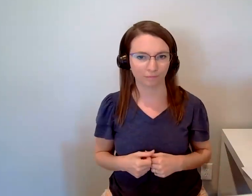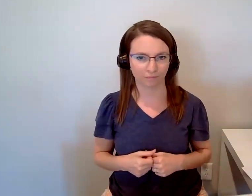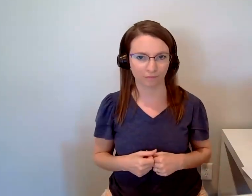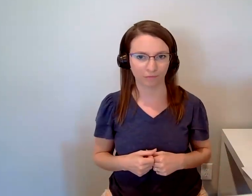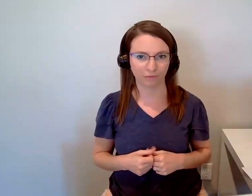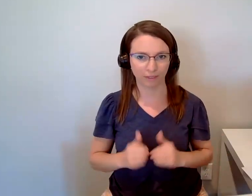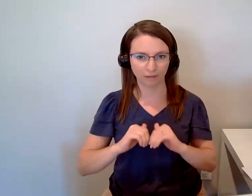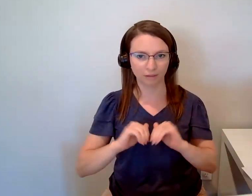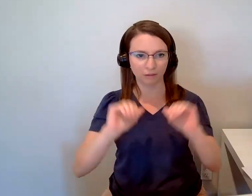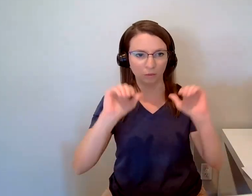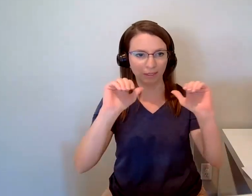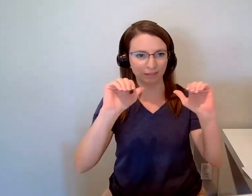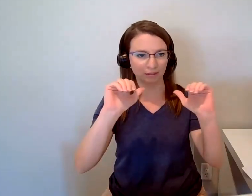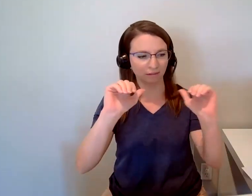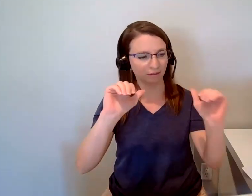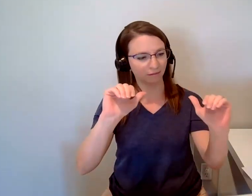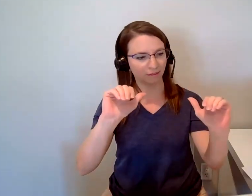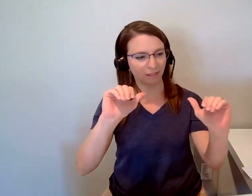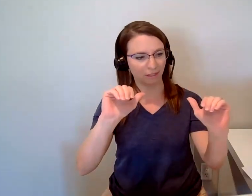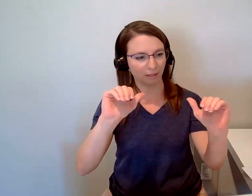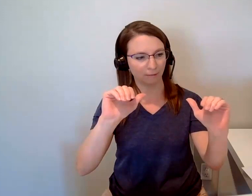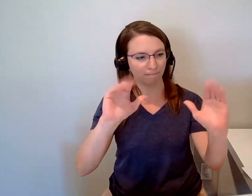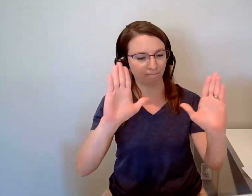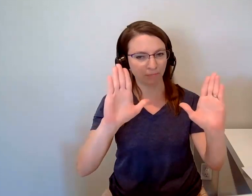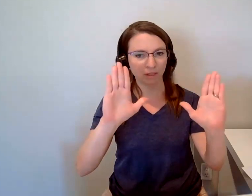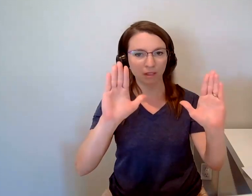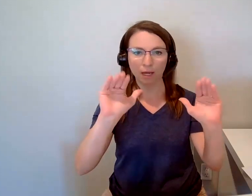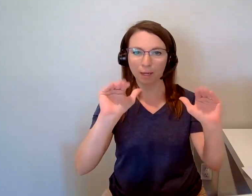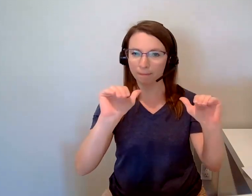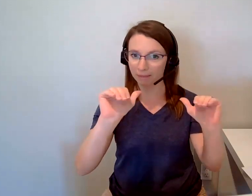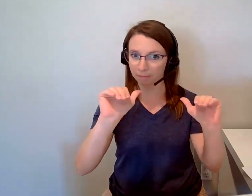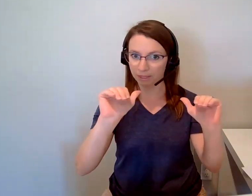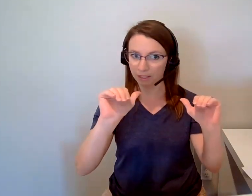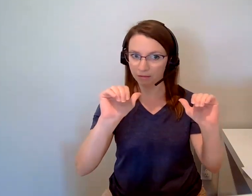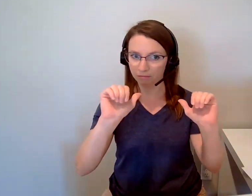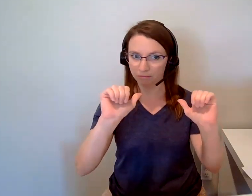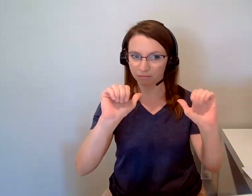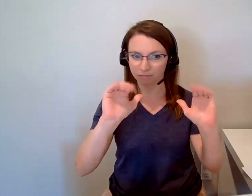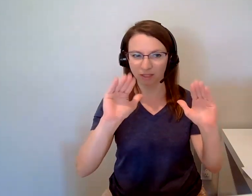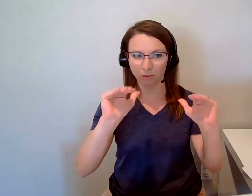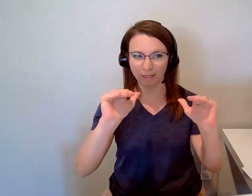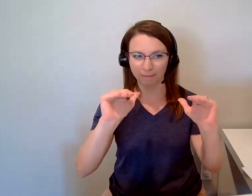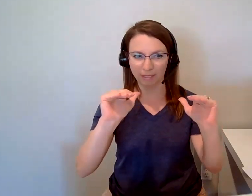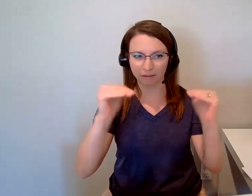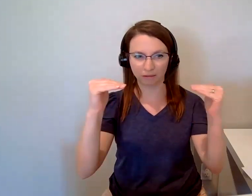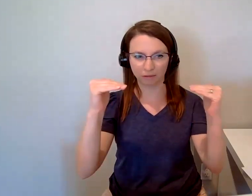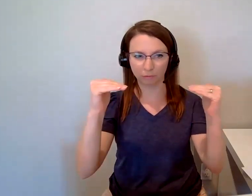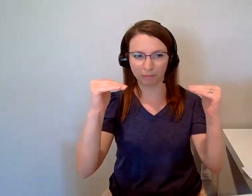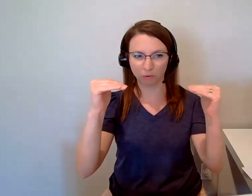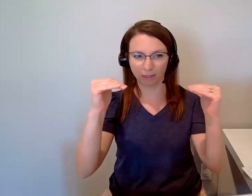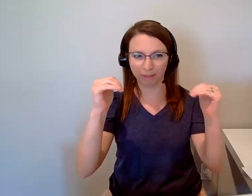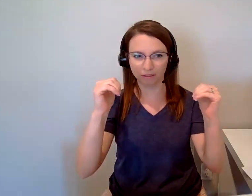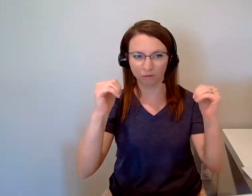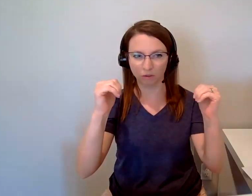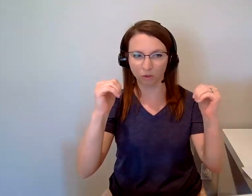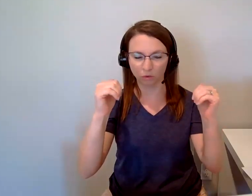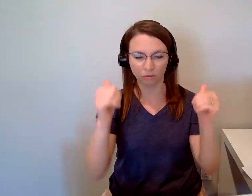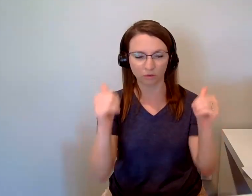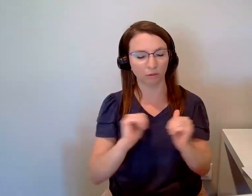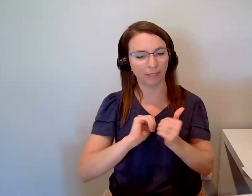you? So it's like a bent B, not quite bent. This would be more like a bent, so curled